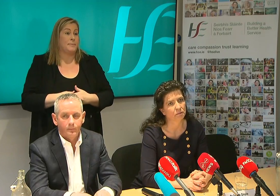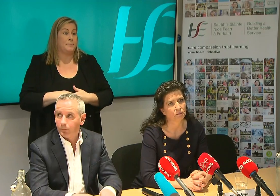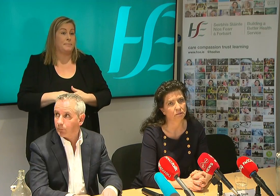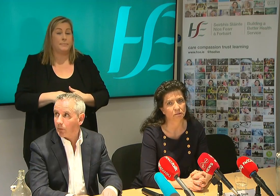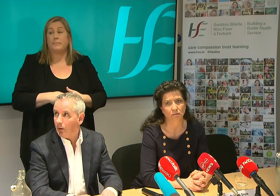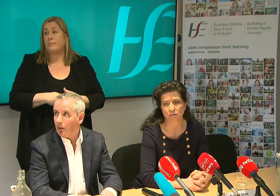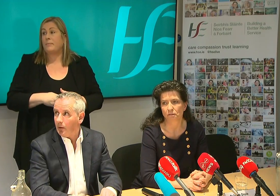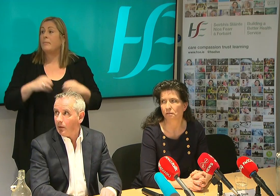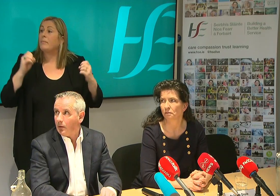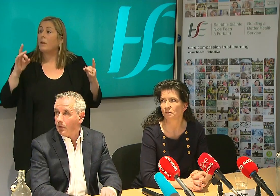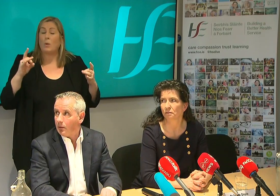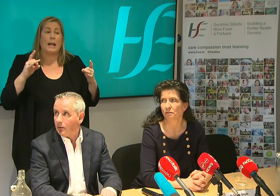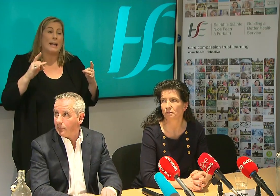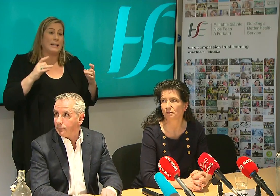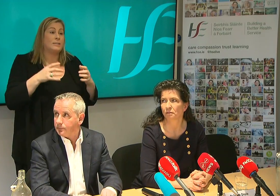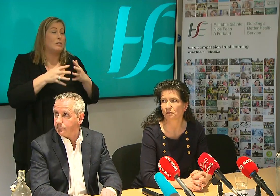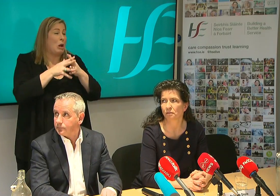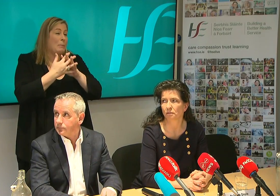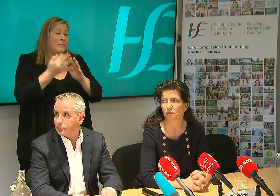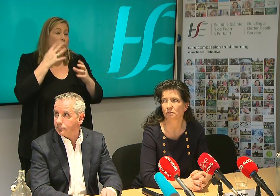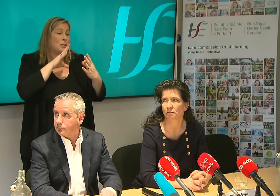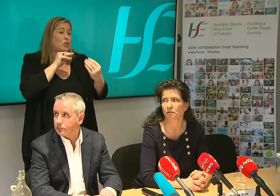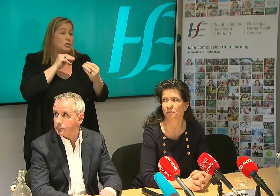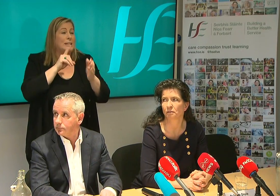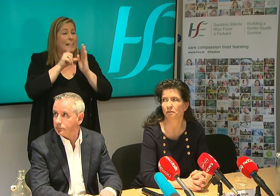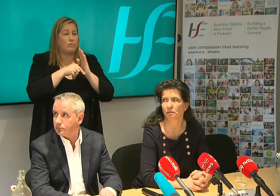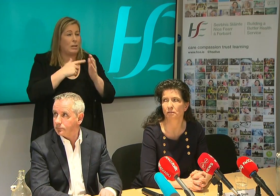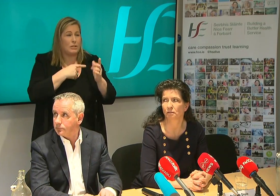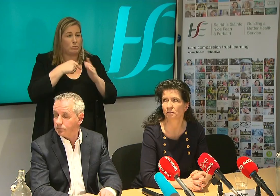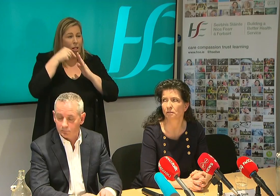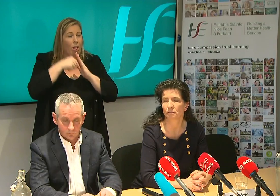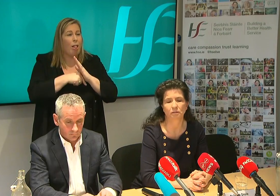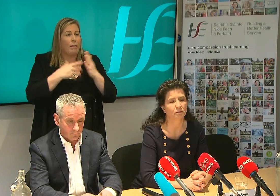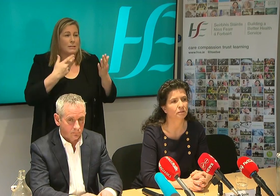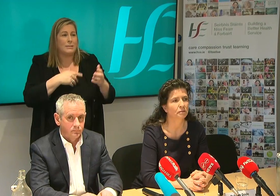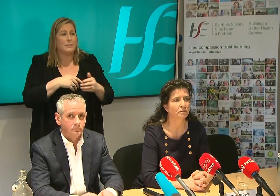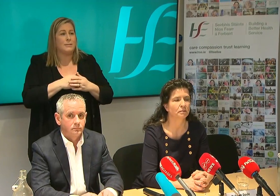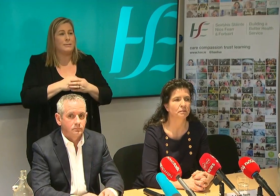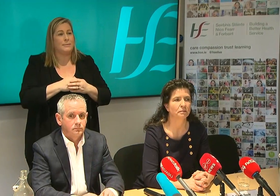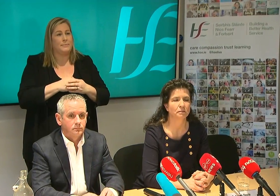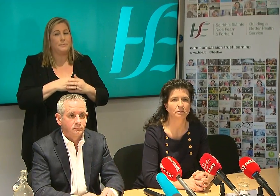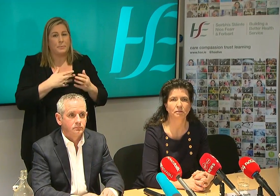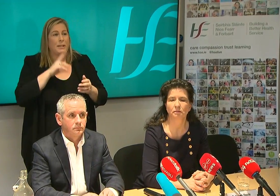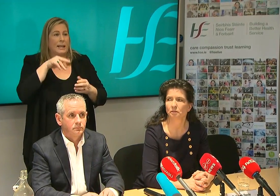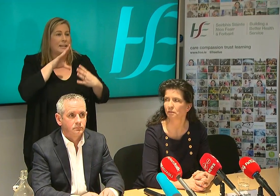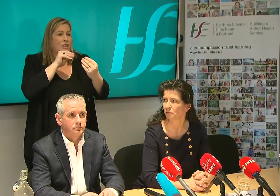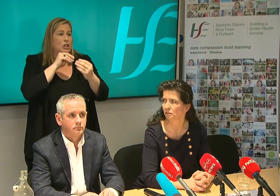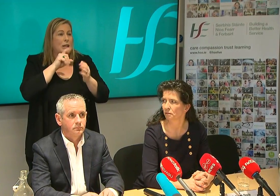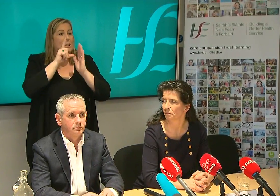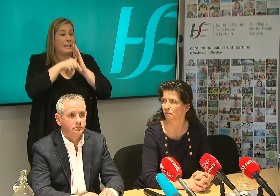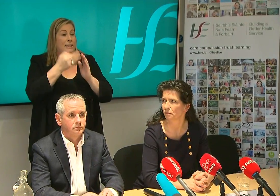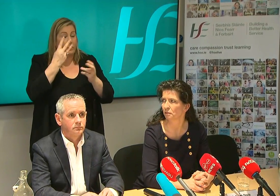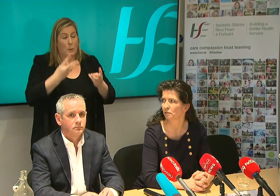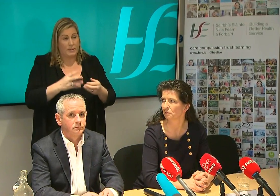Okay, it's if you want to have a chat afterwards rather than just bog down the entire Q&A session, we can have a chat afterwards, if that's